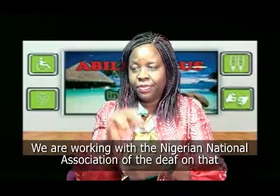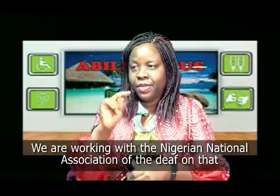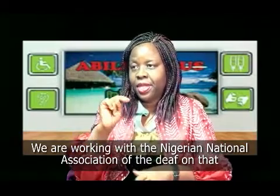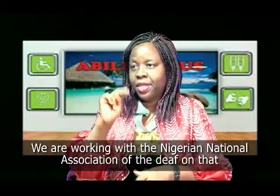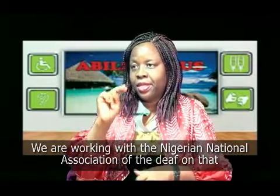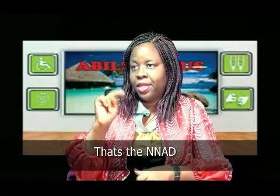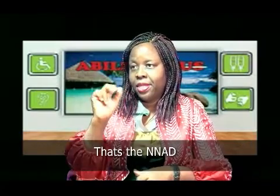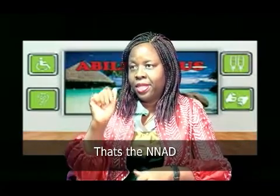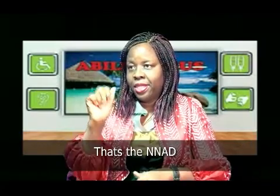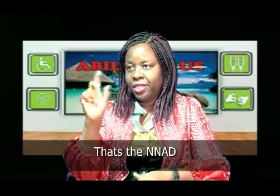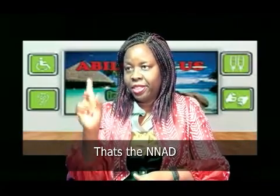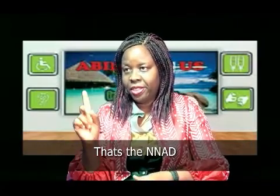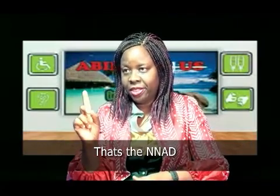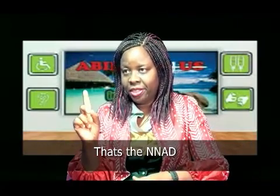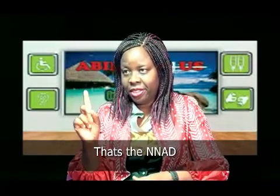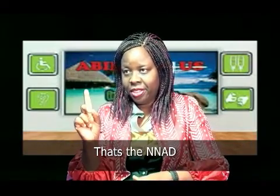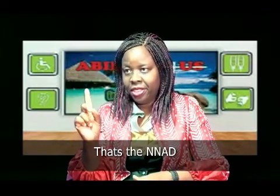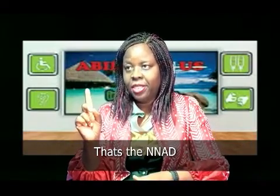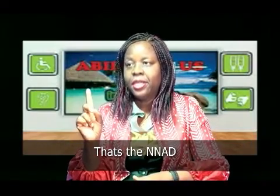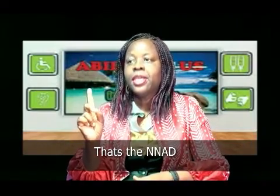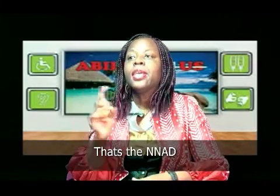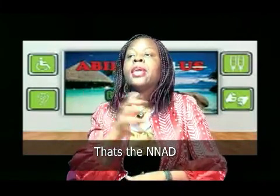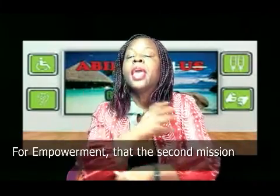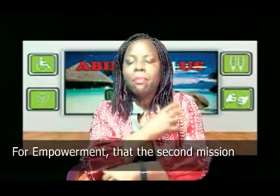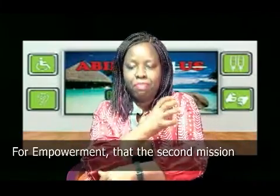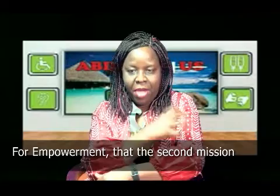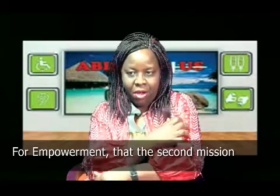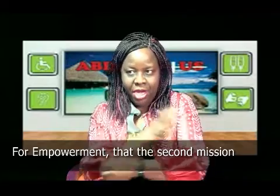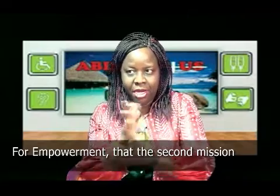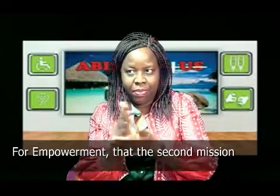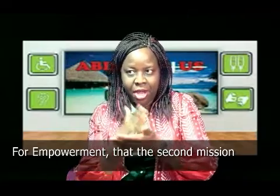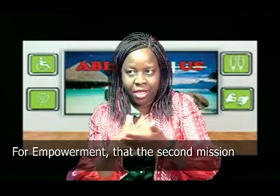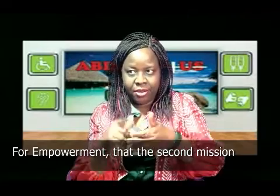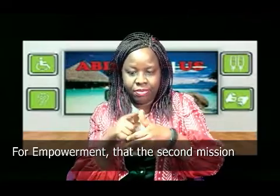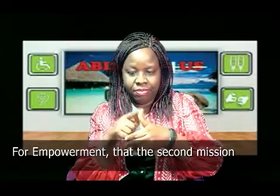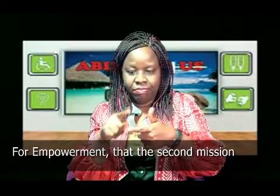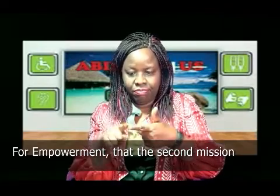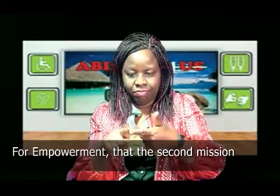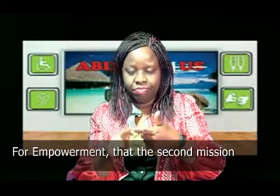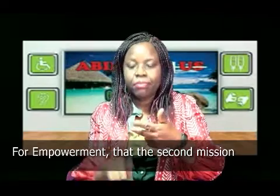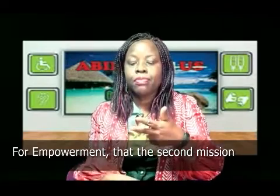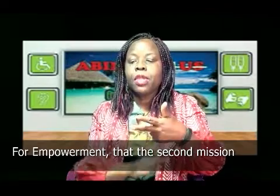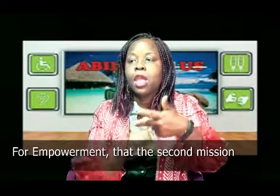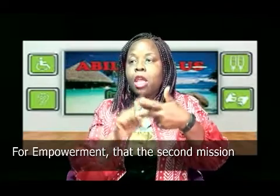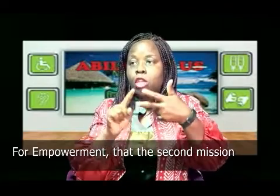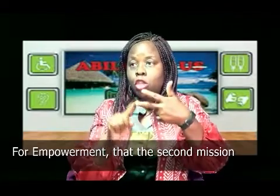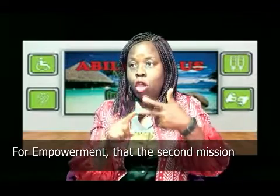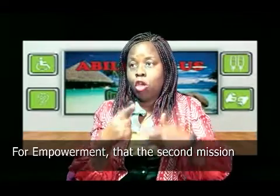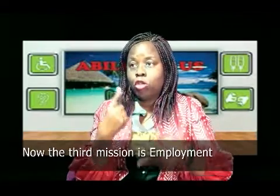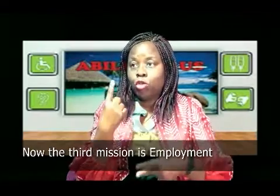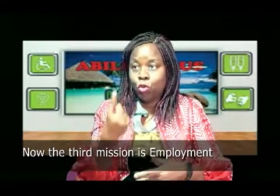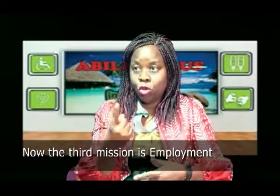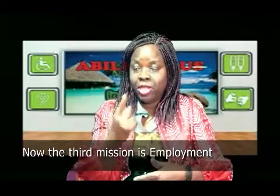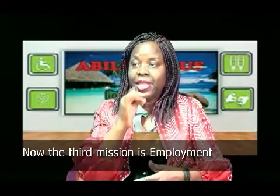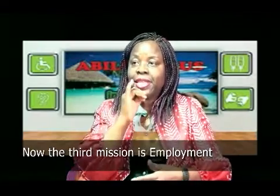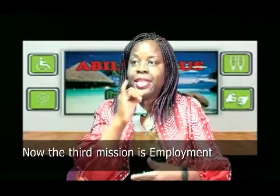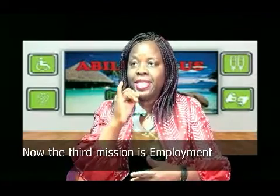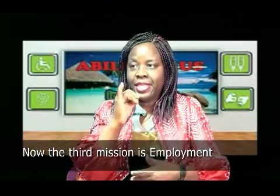that one. That's the NNAD for empowerment. That's the second. Now the third one